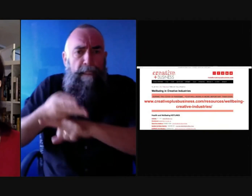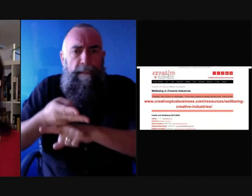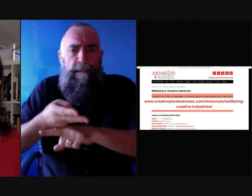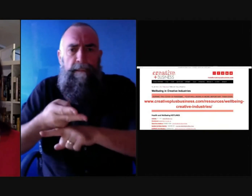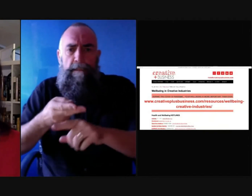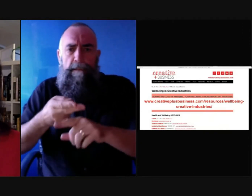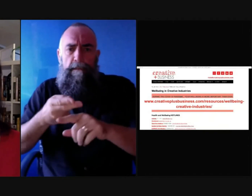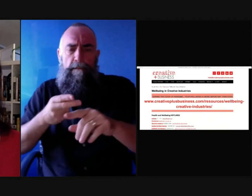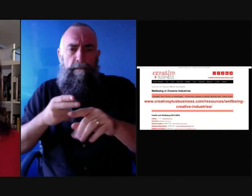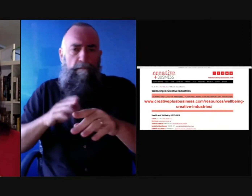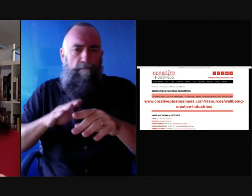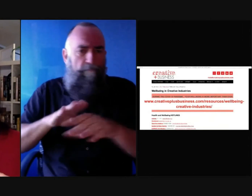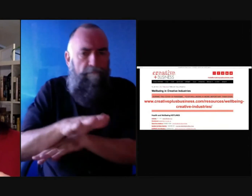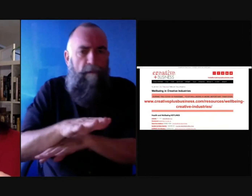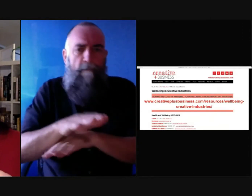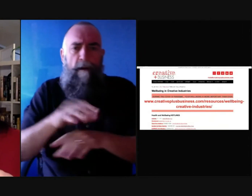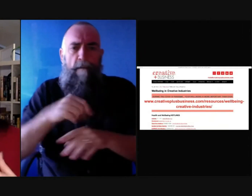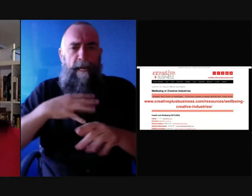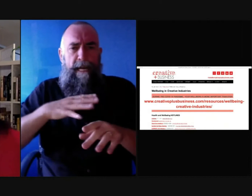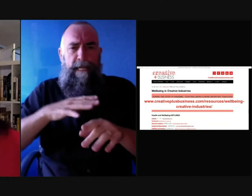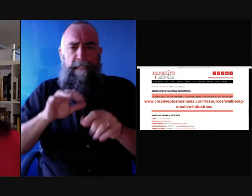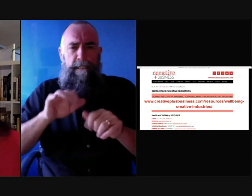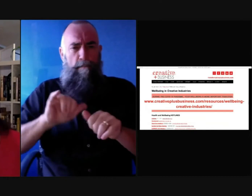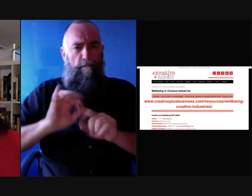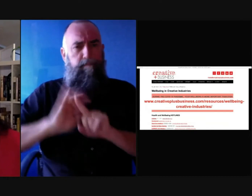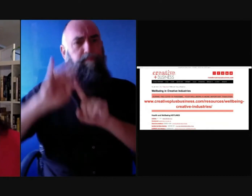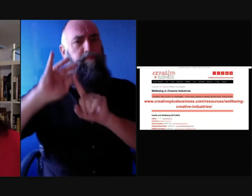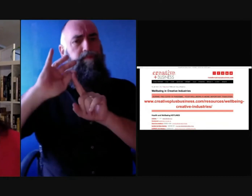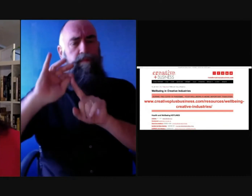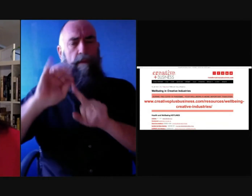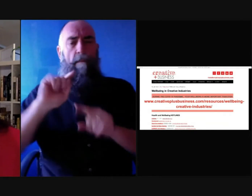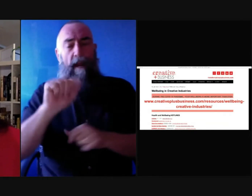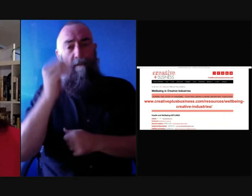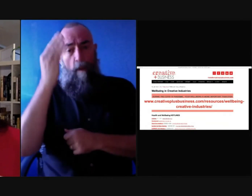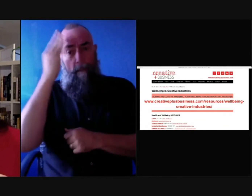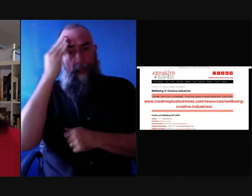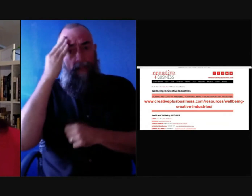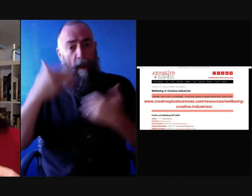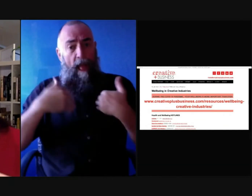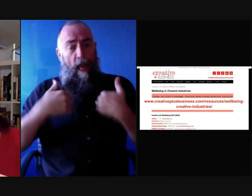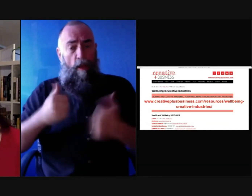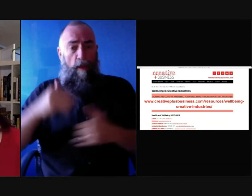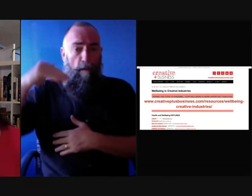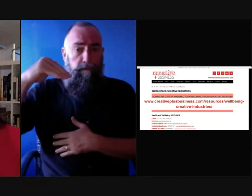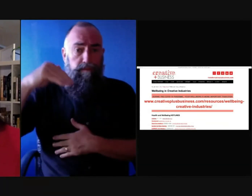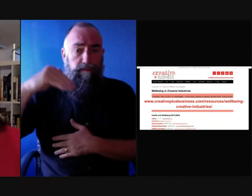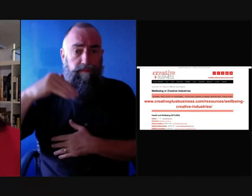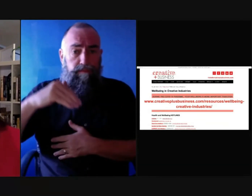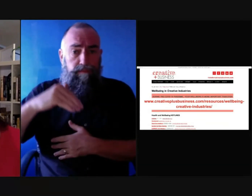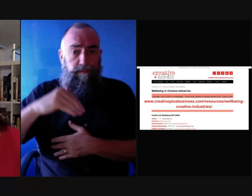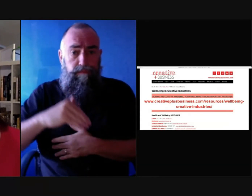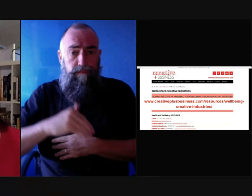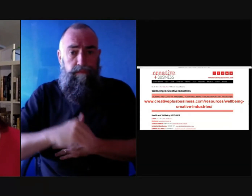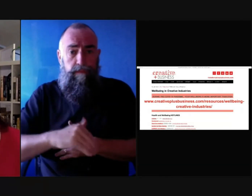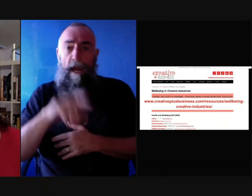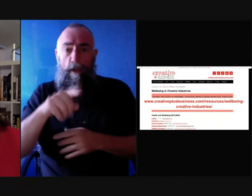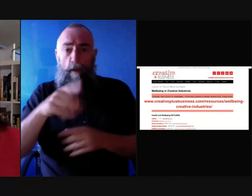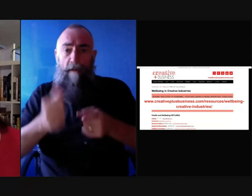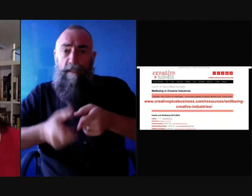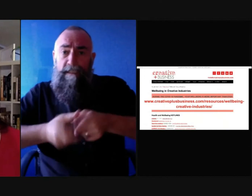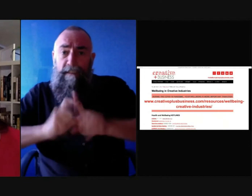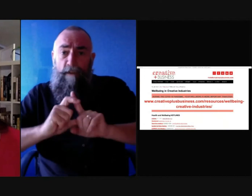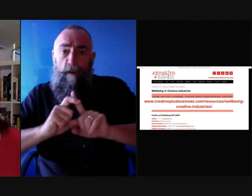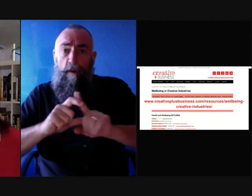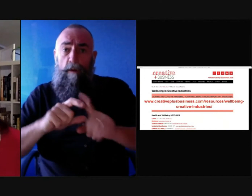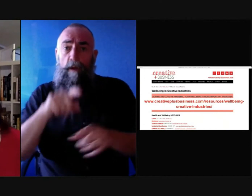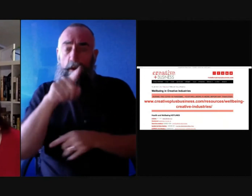mental well-being is suffering at the moment and you are then also struggling to come to terms